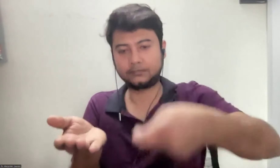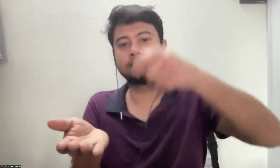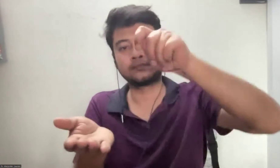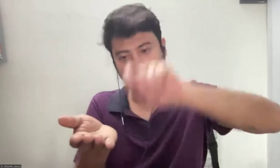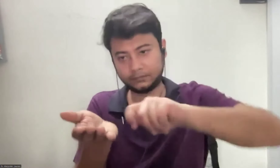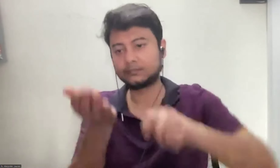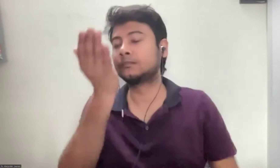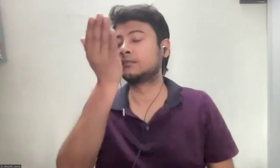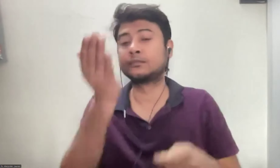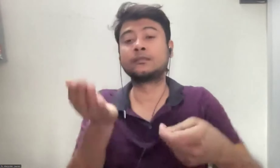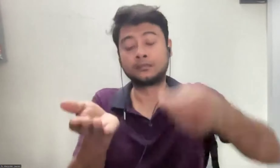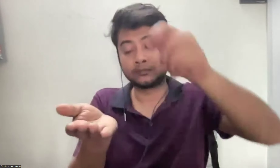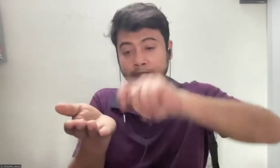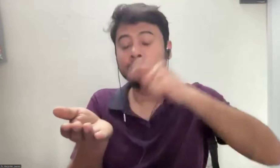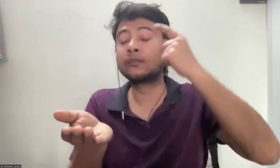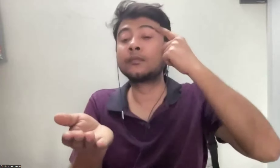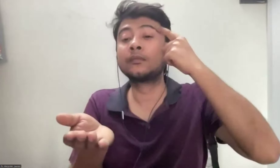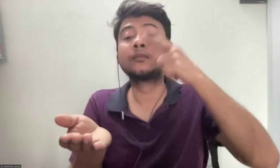So three times.